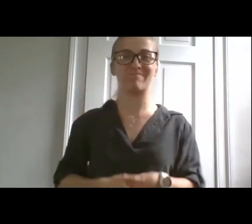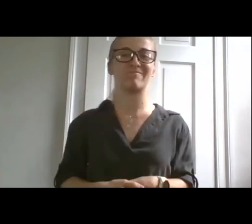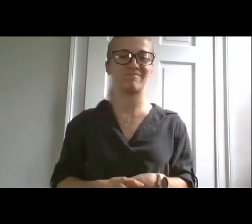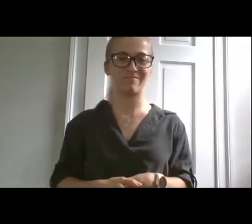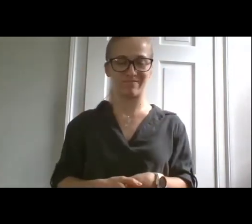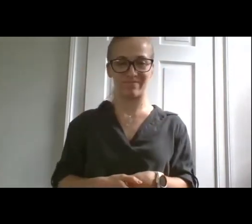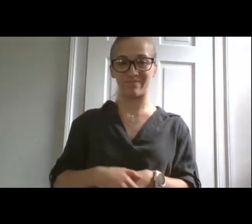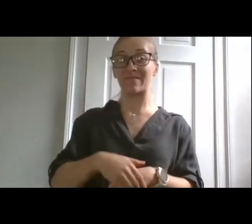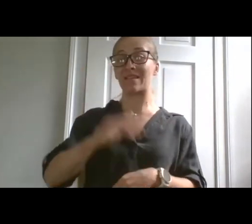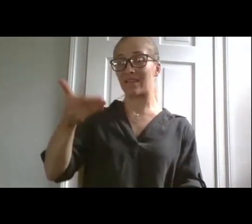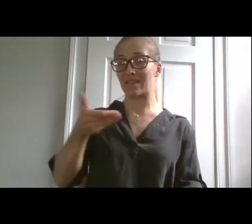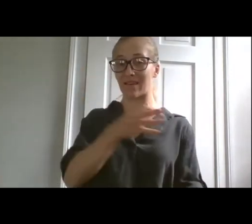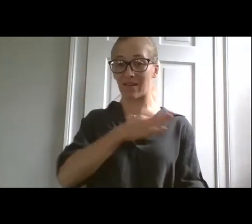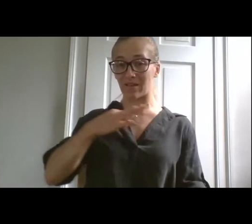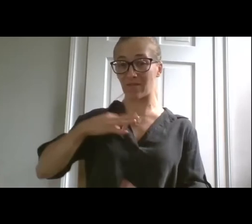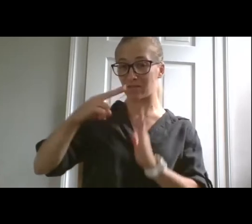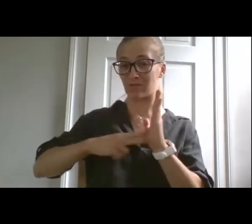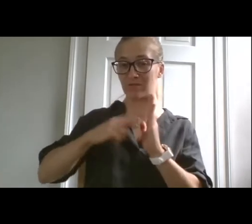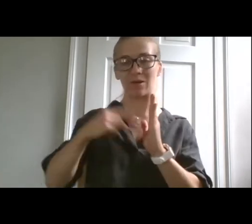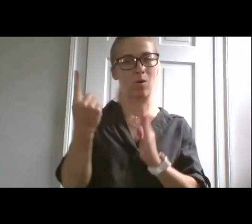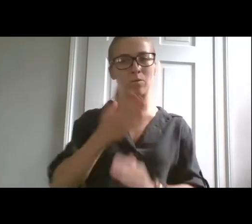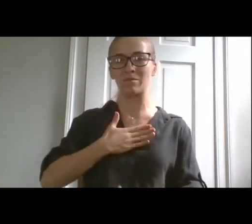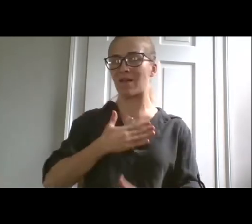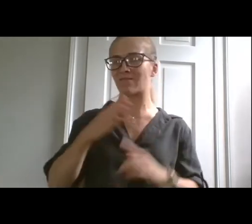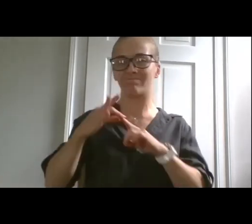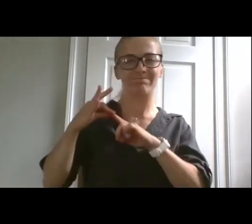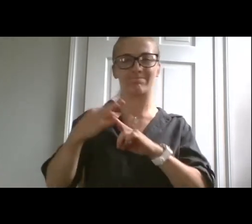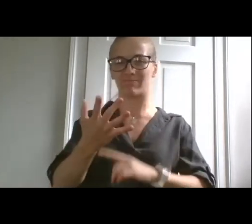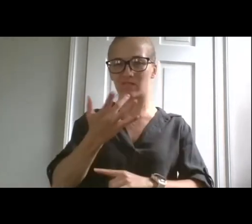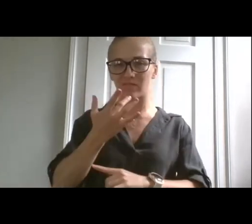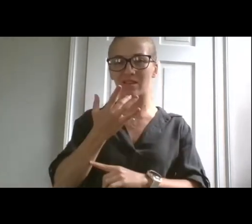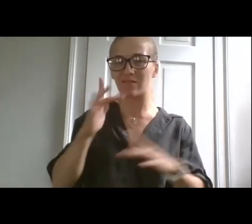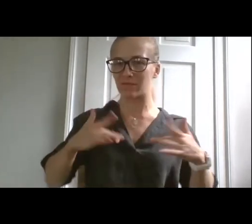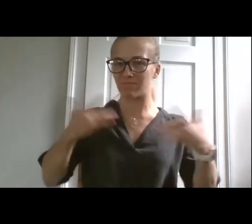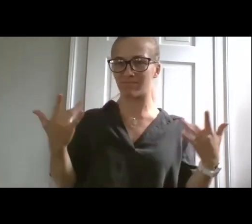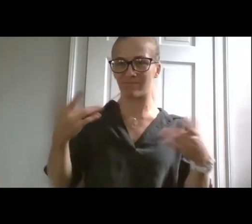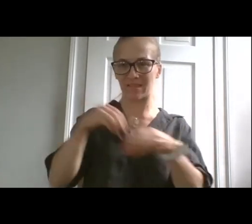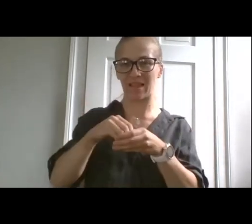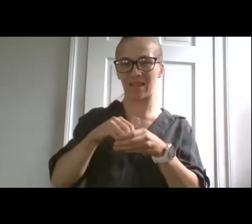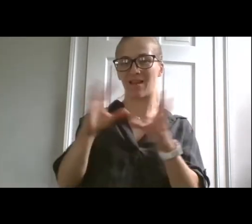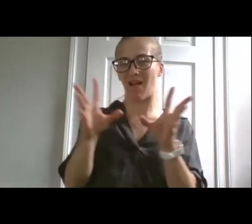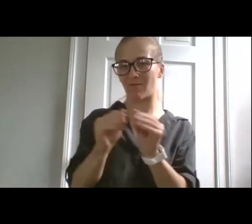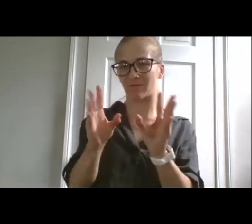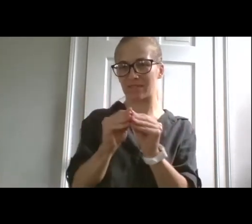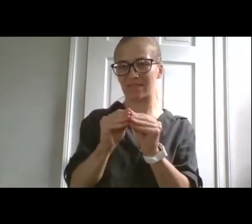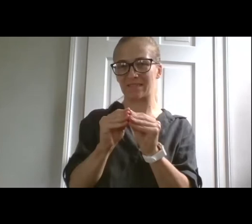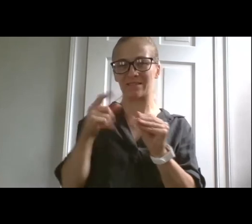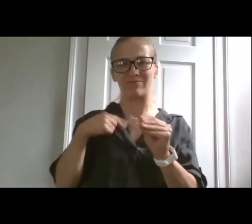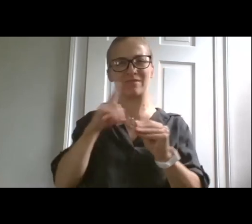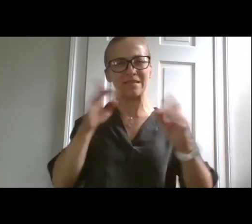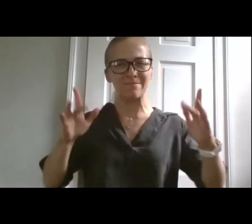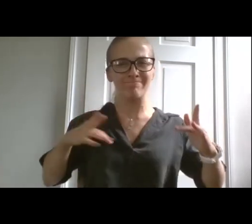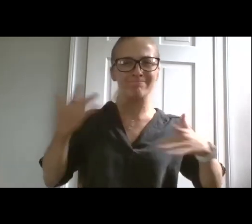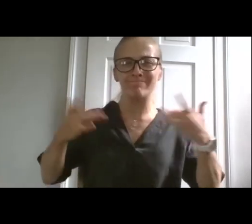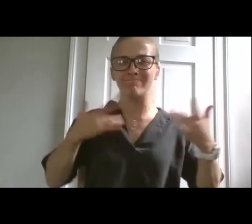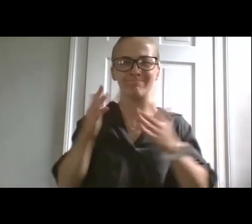guest faculty readings are almost invariably my favorite part of the conference. I get a huge kick out of hearing the voices of writers